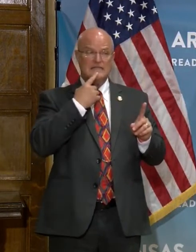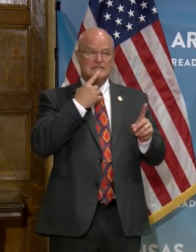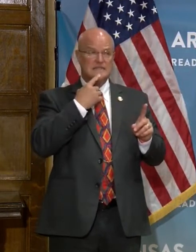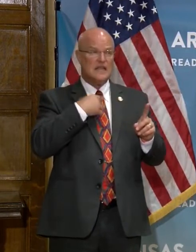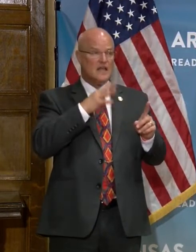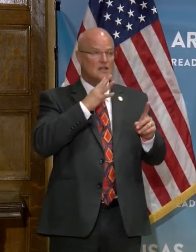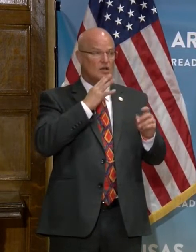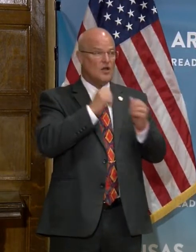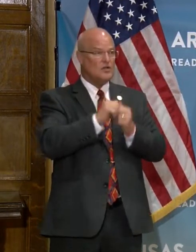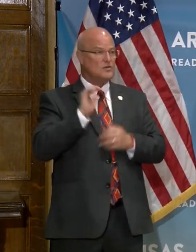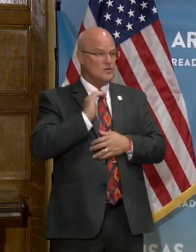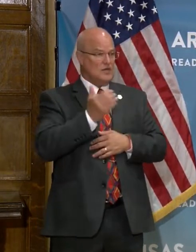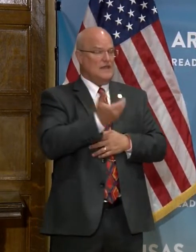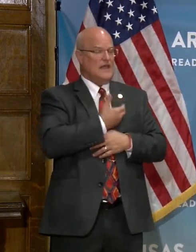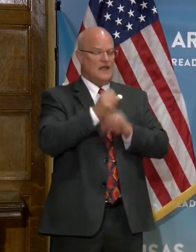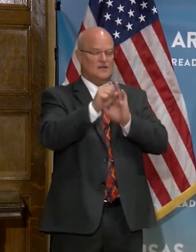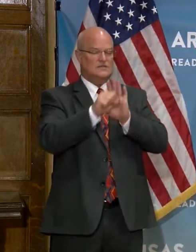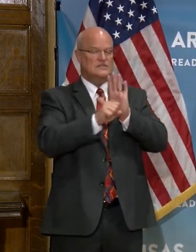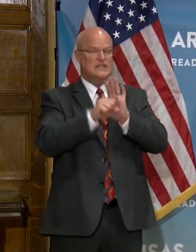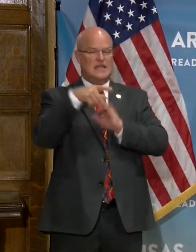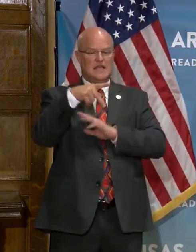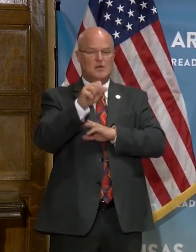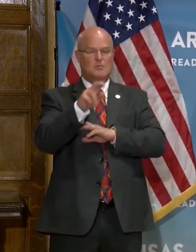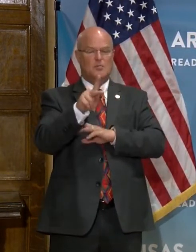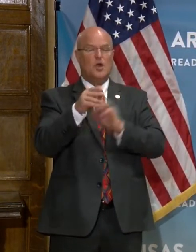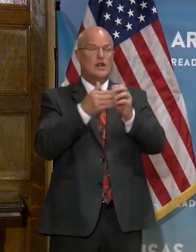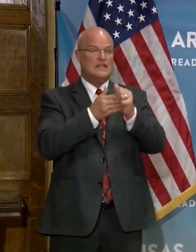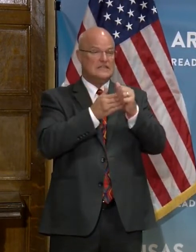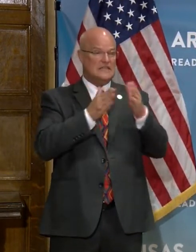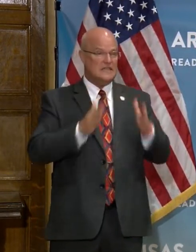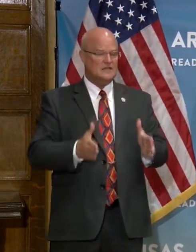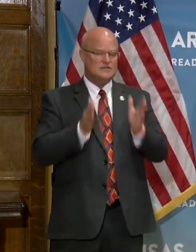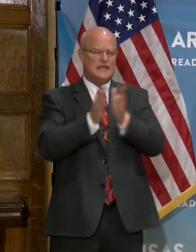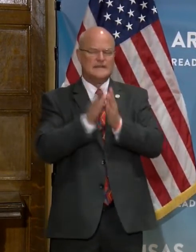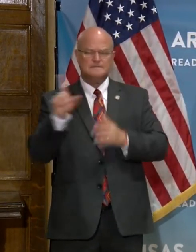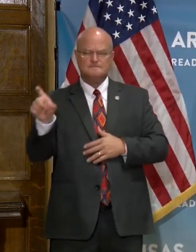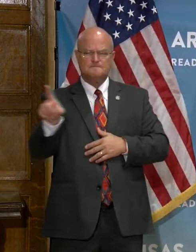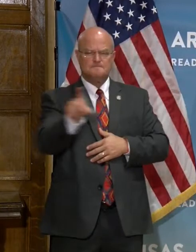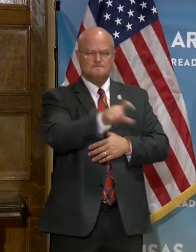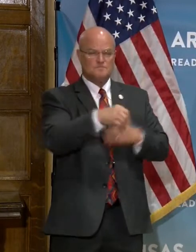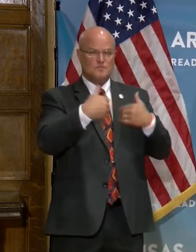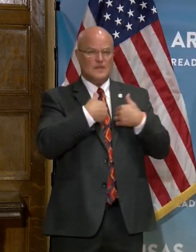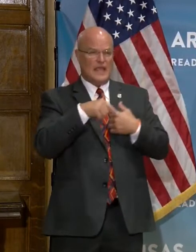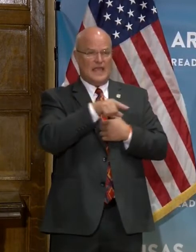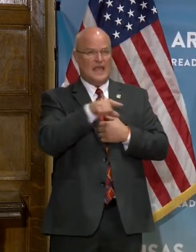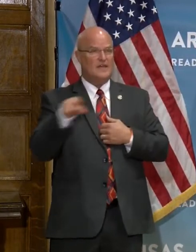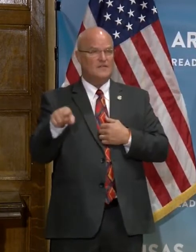whenever I've talked to our state park leadership and asked them to have their